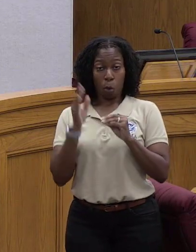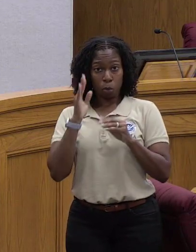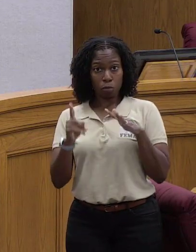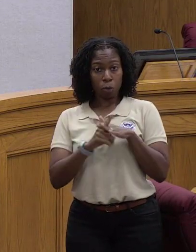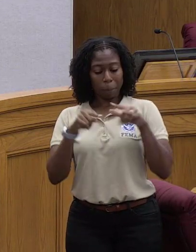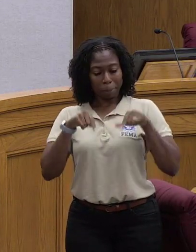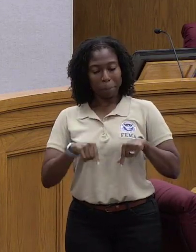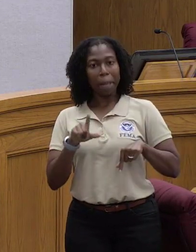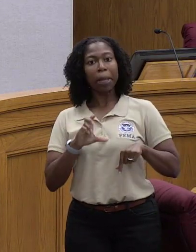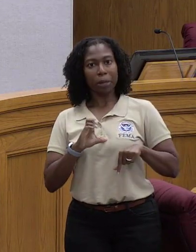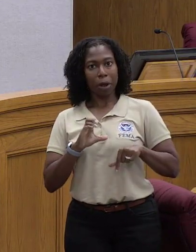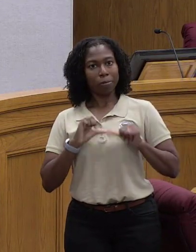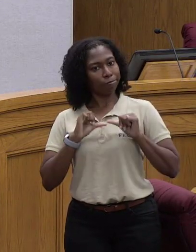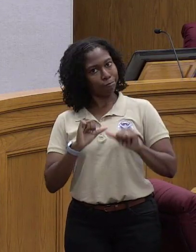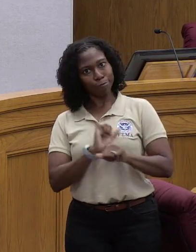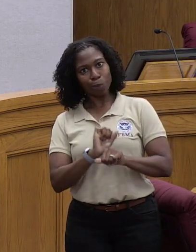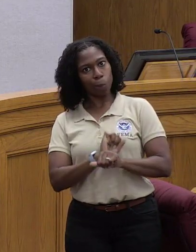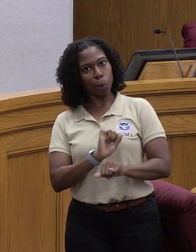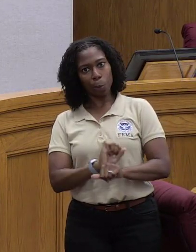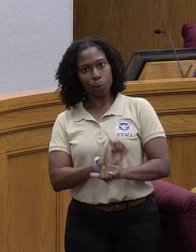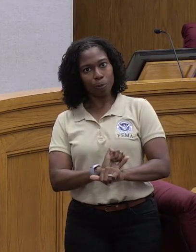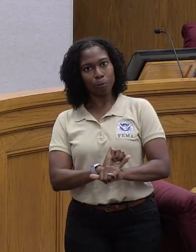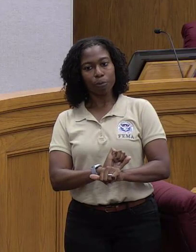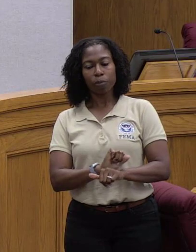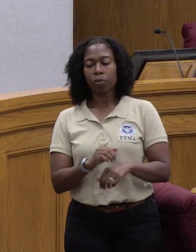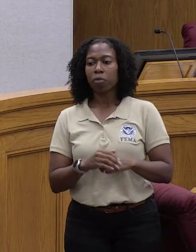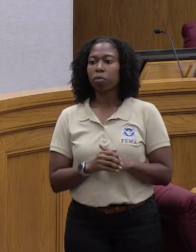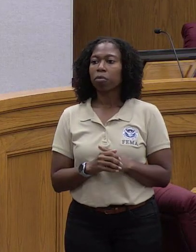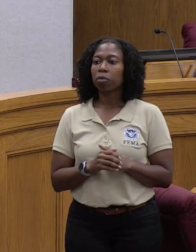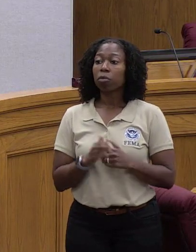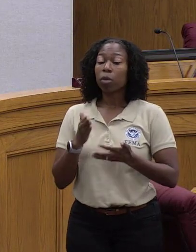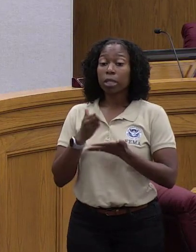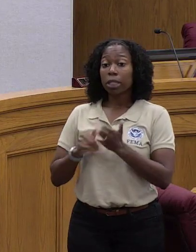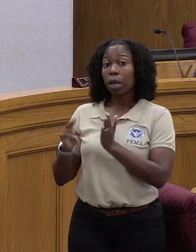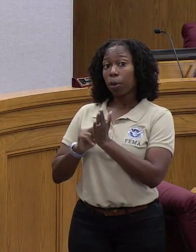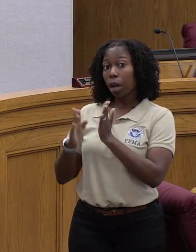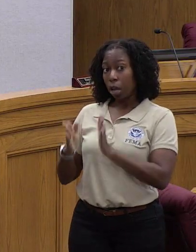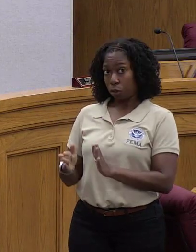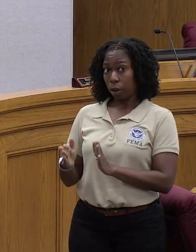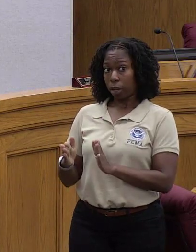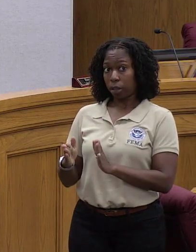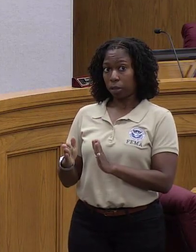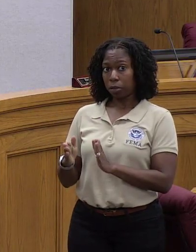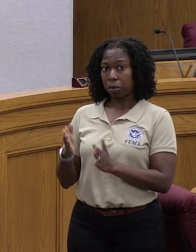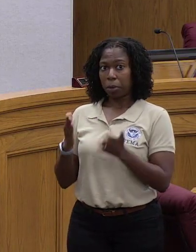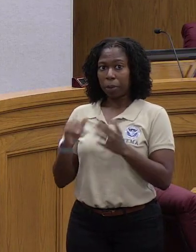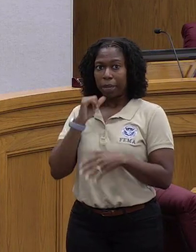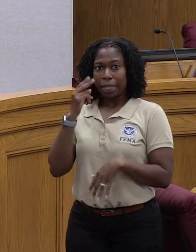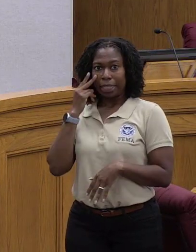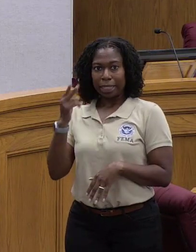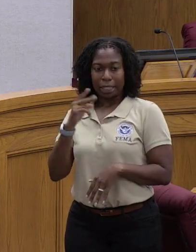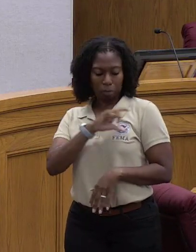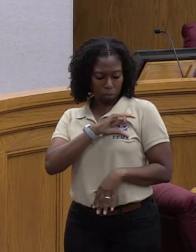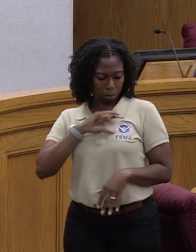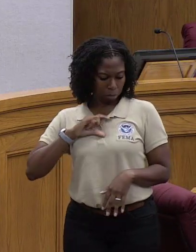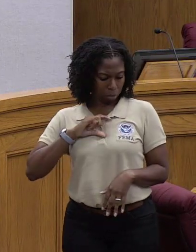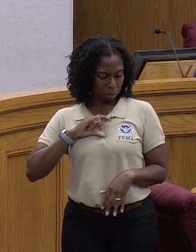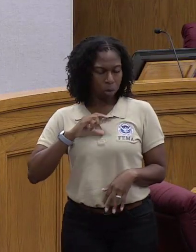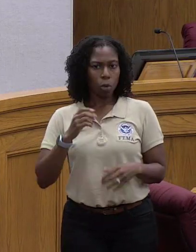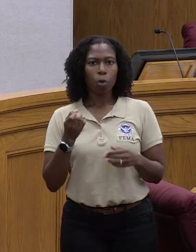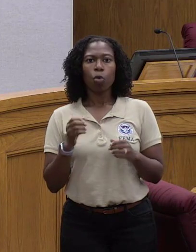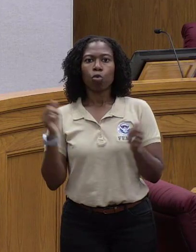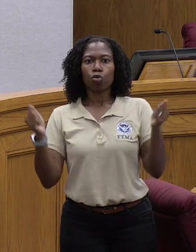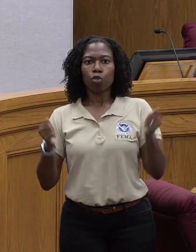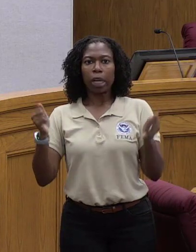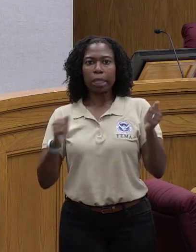Charles. I recognize that some are contractors, so may not be in Suddenlink branded trucks or uniforms, but our